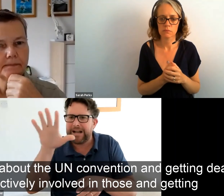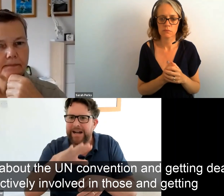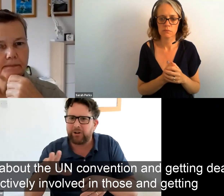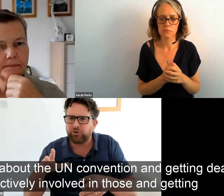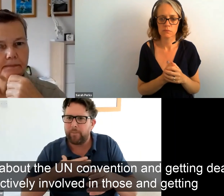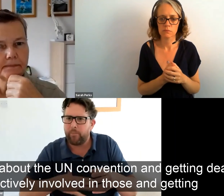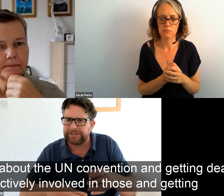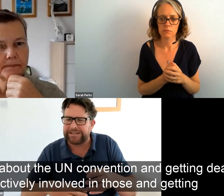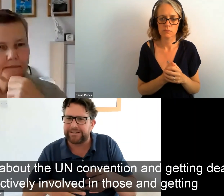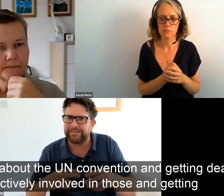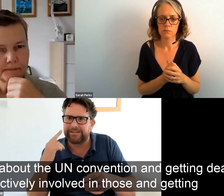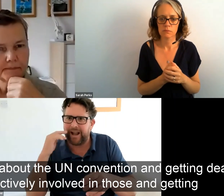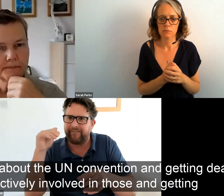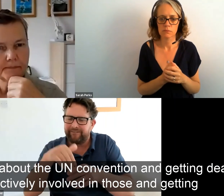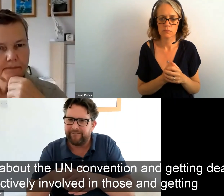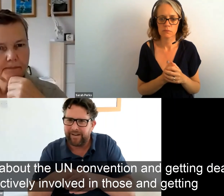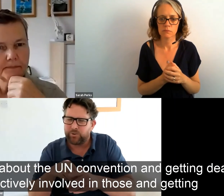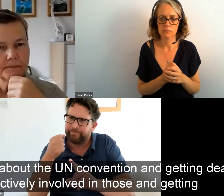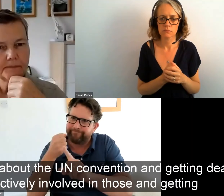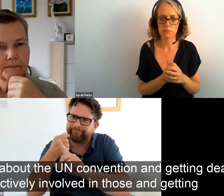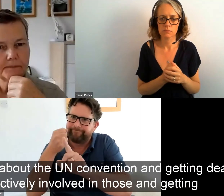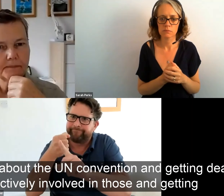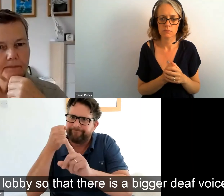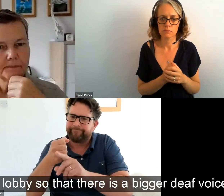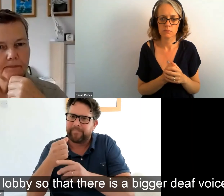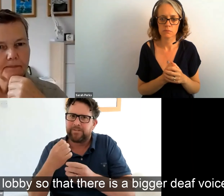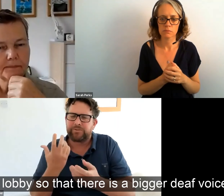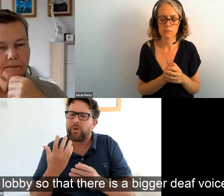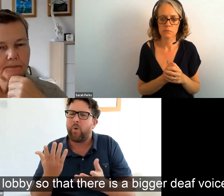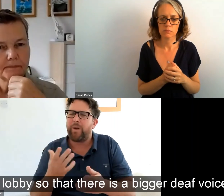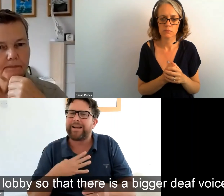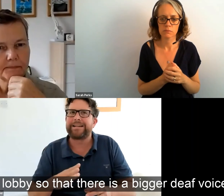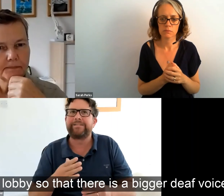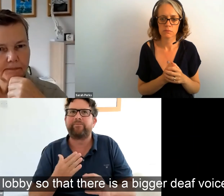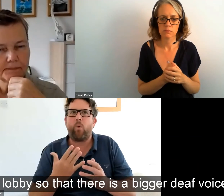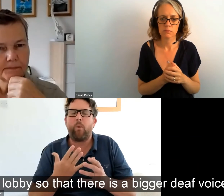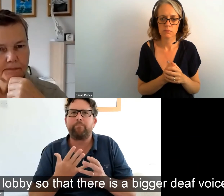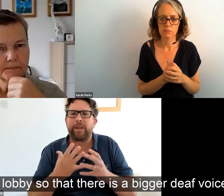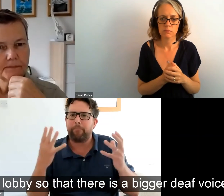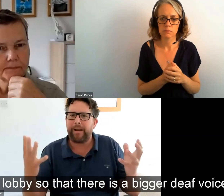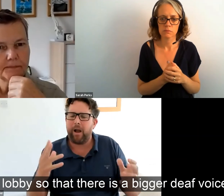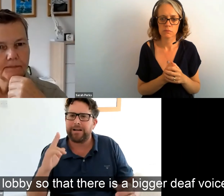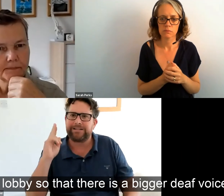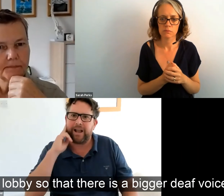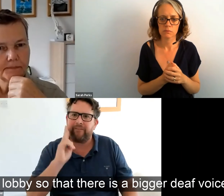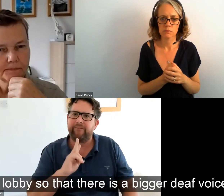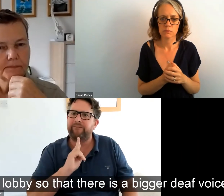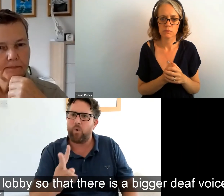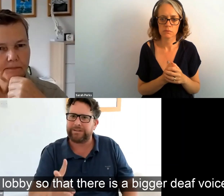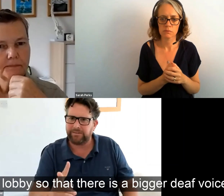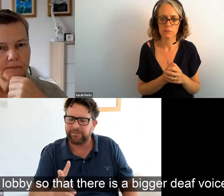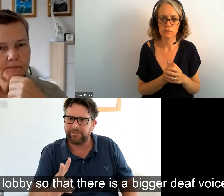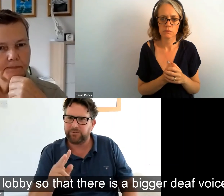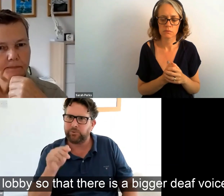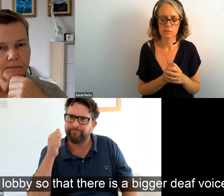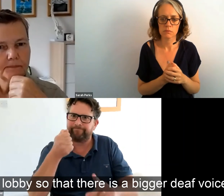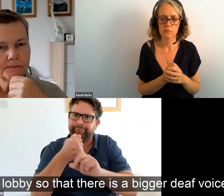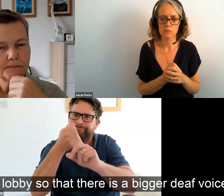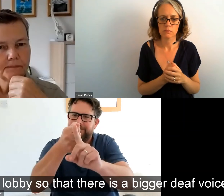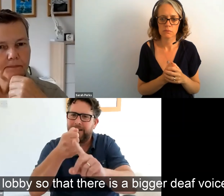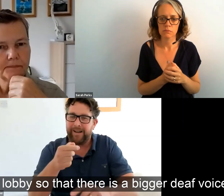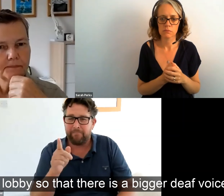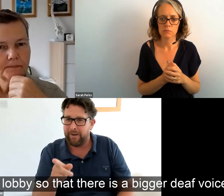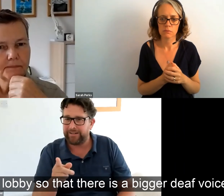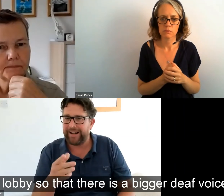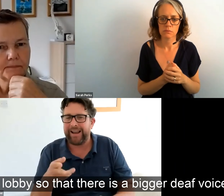in those, getting deaf people involved in national bodies to lobby, so